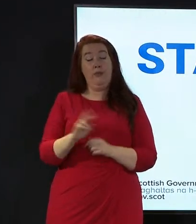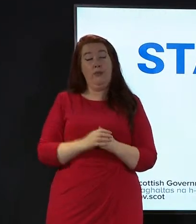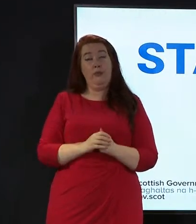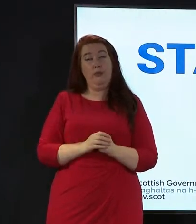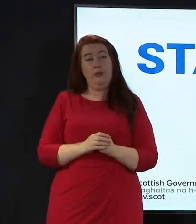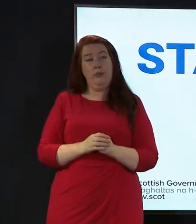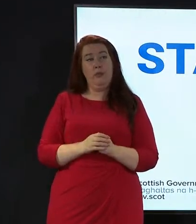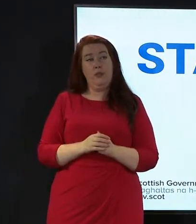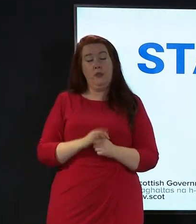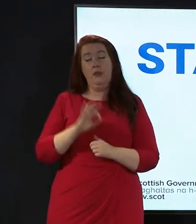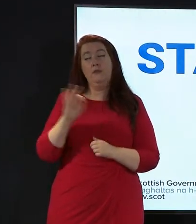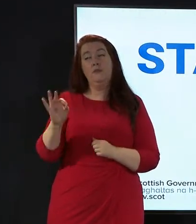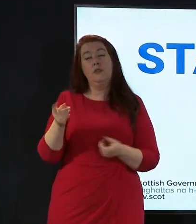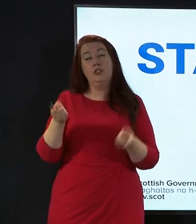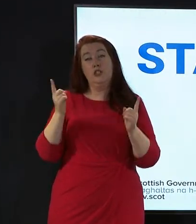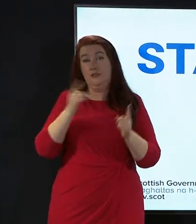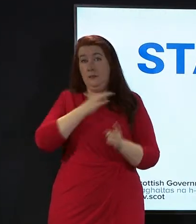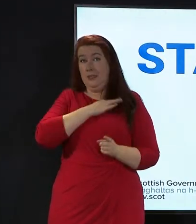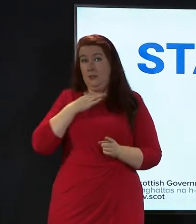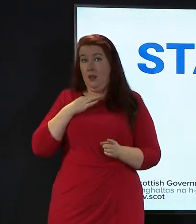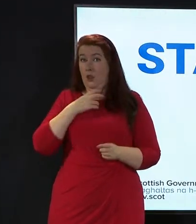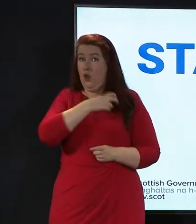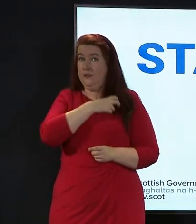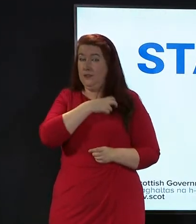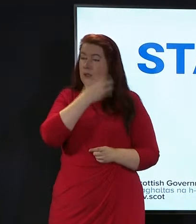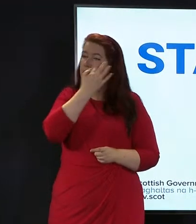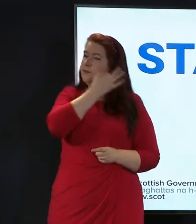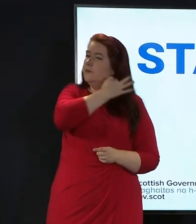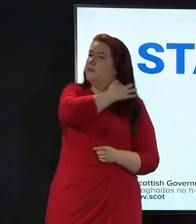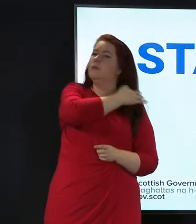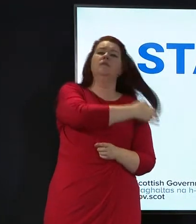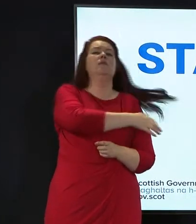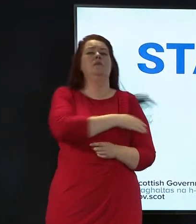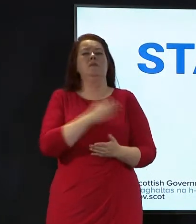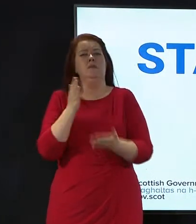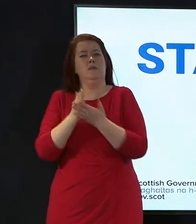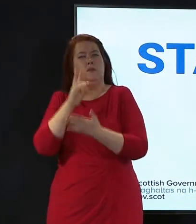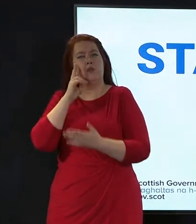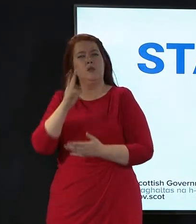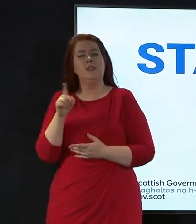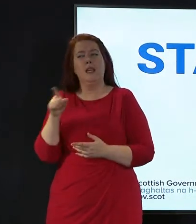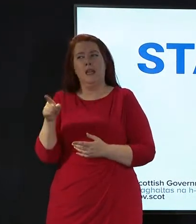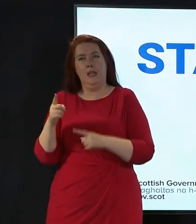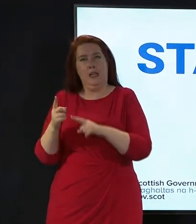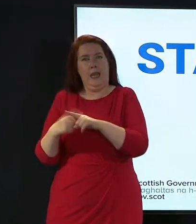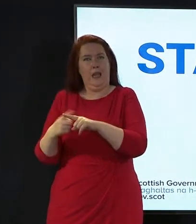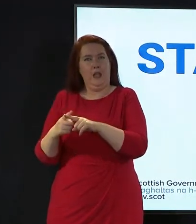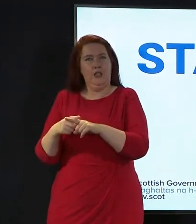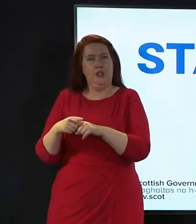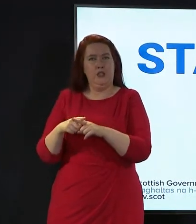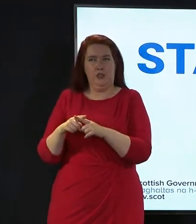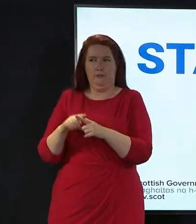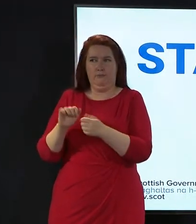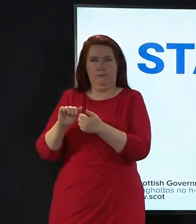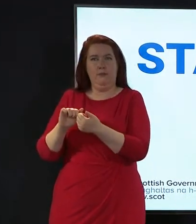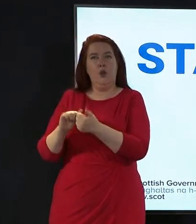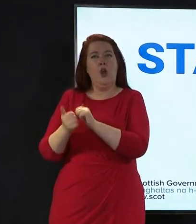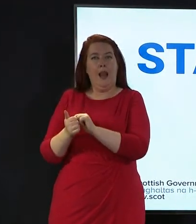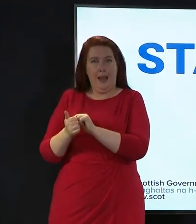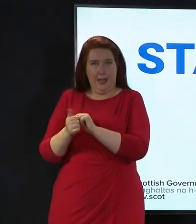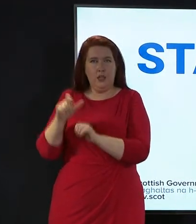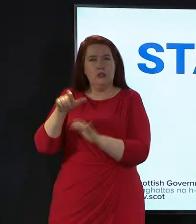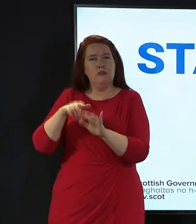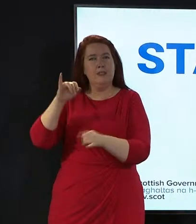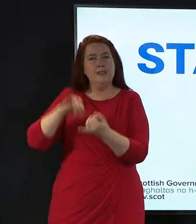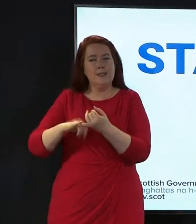including the Chief Medical Officer, I'm sure you've seen the video of his English counterpart, Chris Whitty, being accosted in a